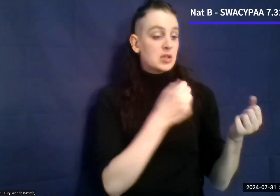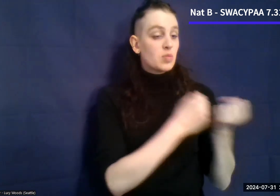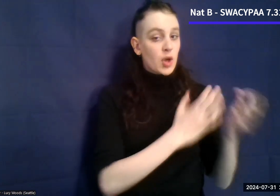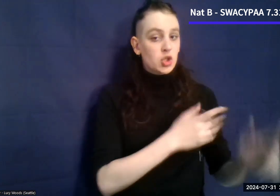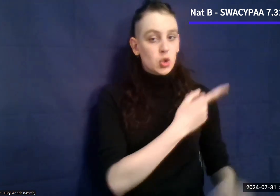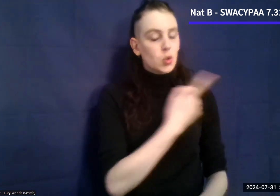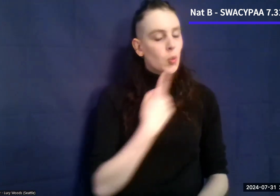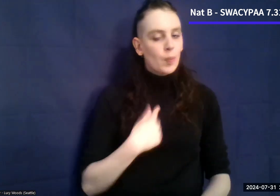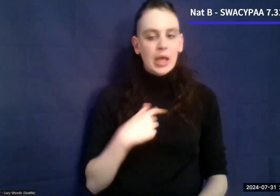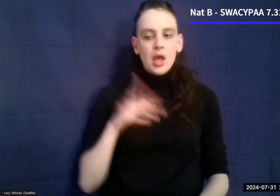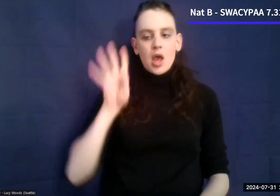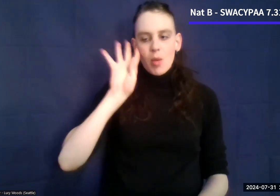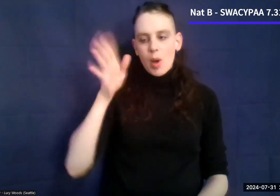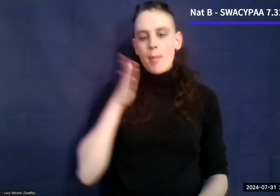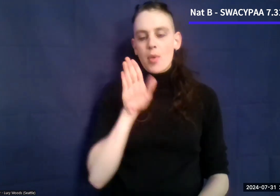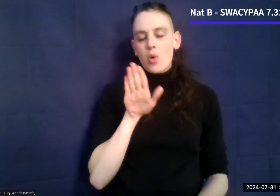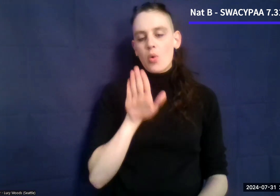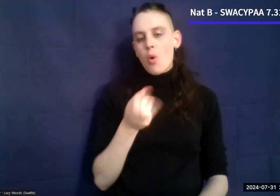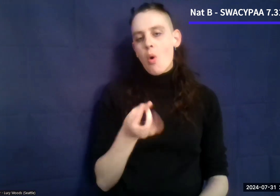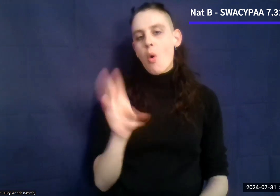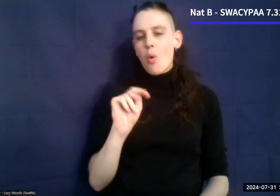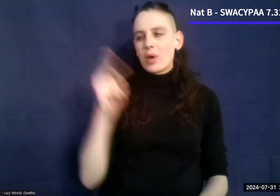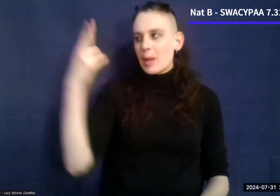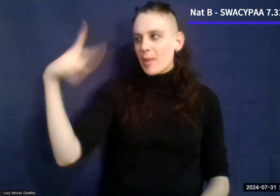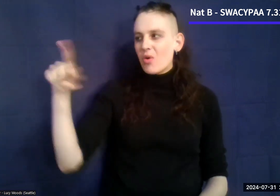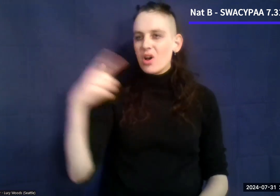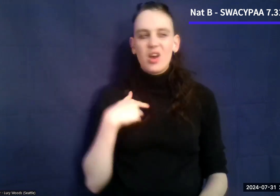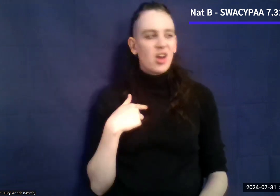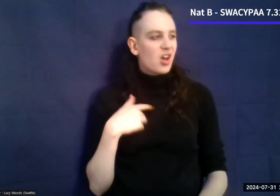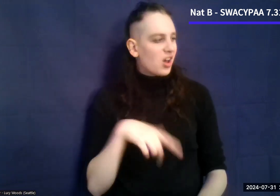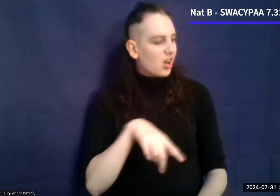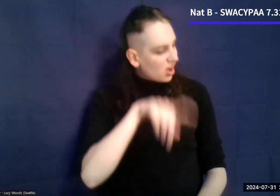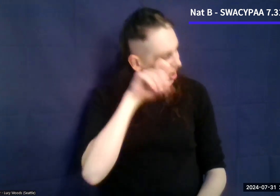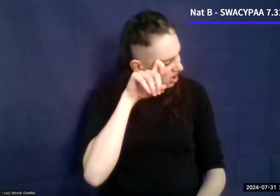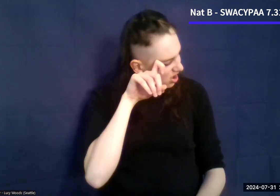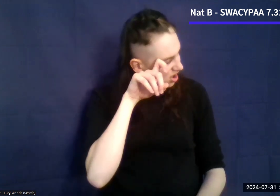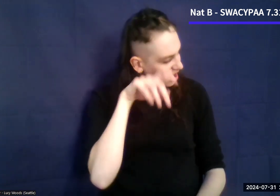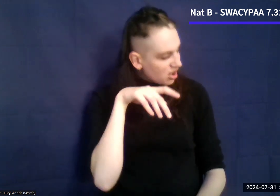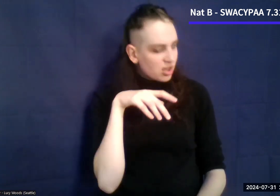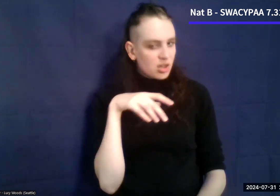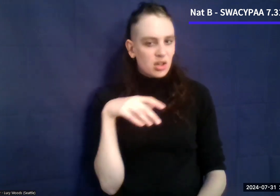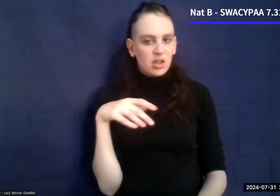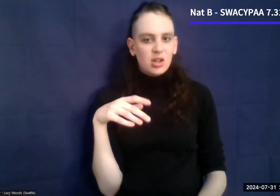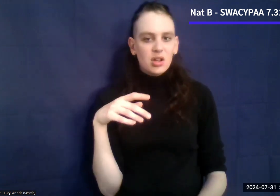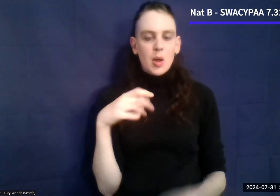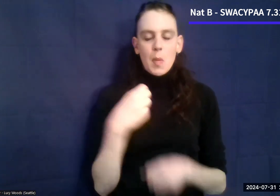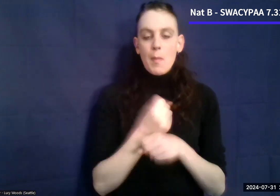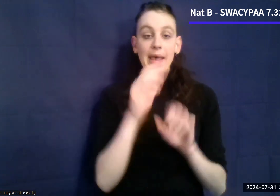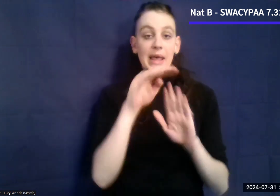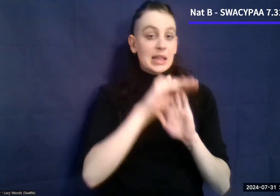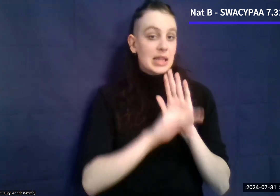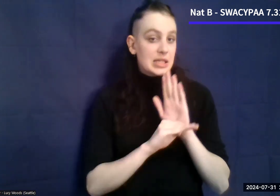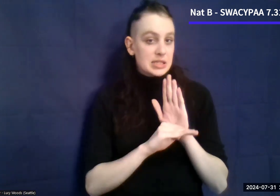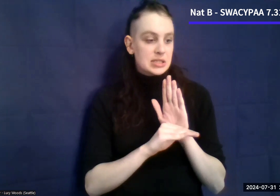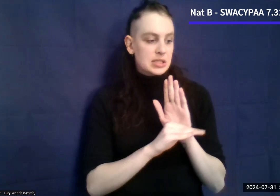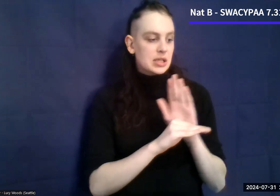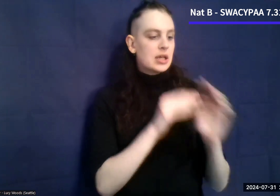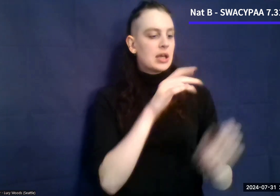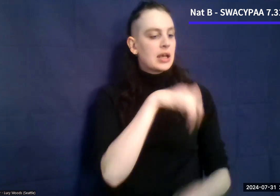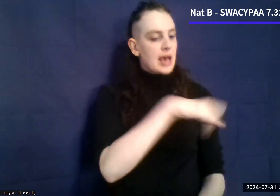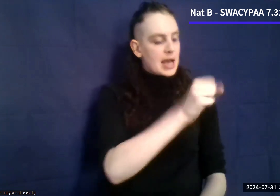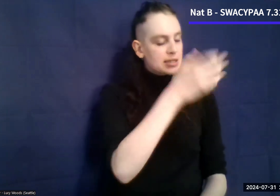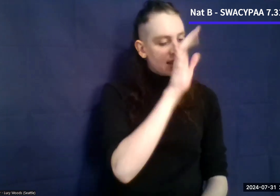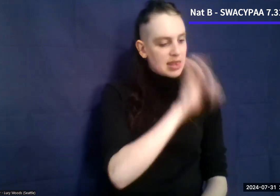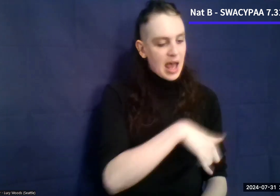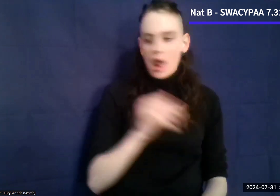higher power? Like, and I was like, what? She was like, make a list of all the things it is and all the things it's not. And it was important